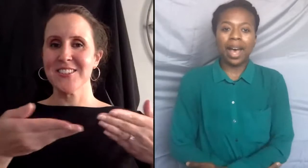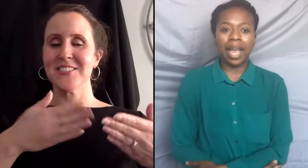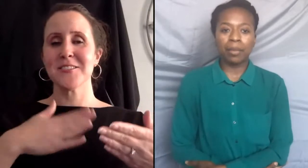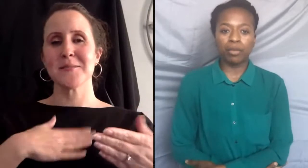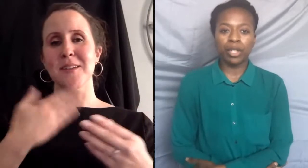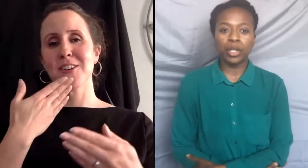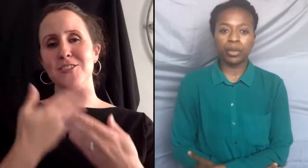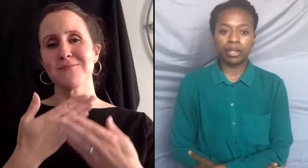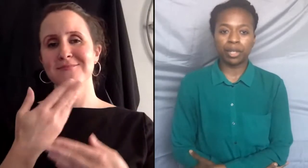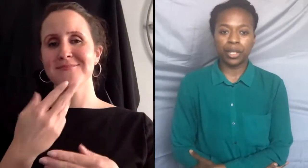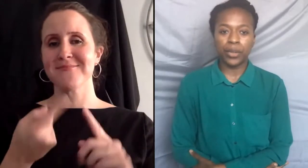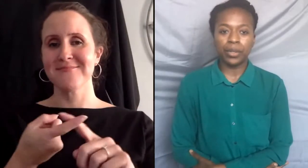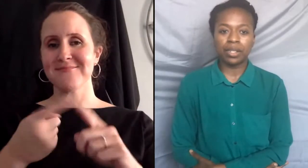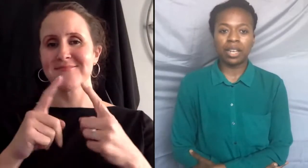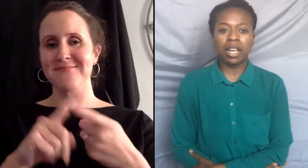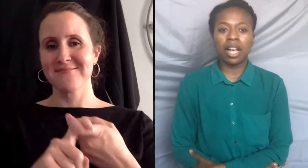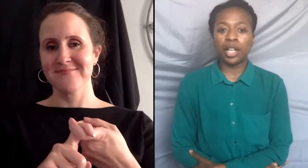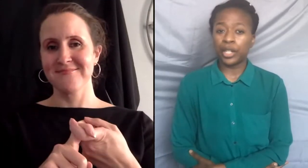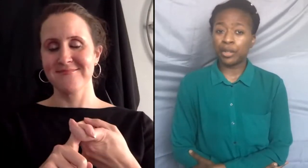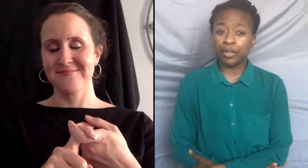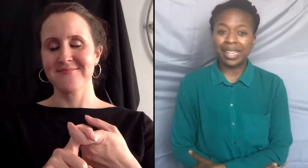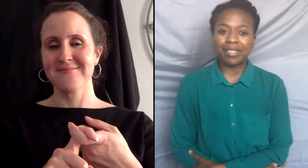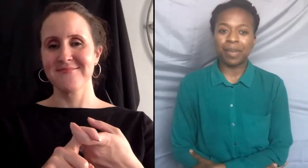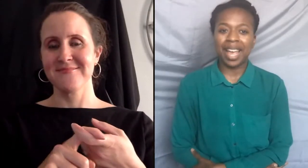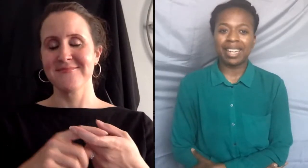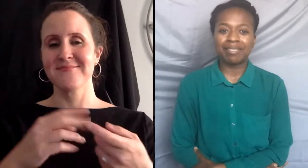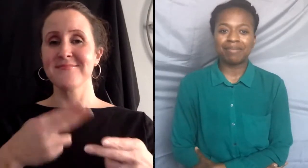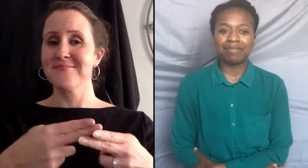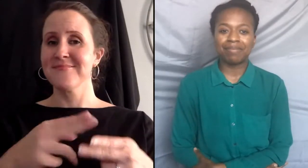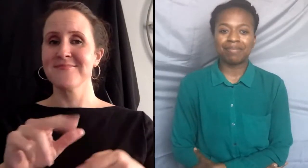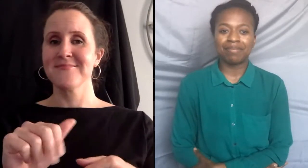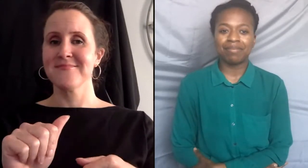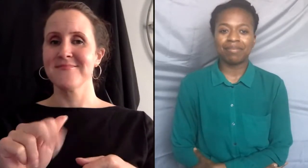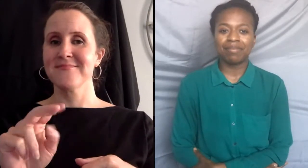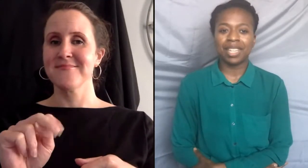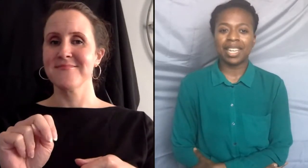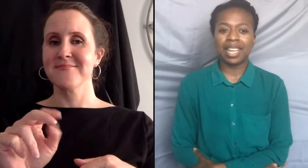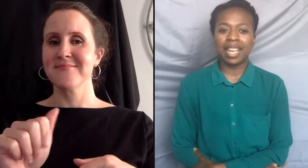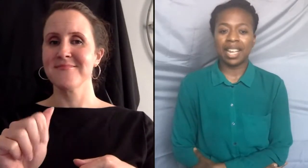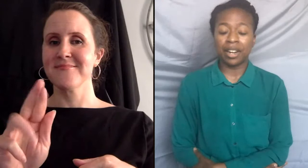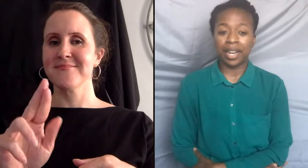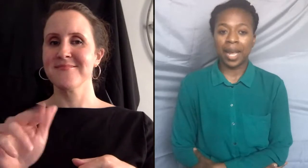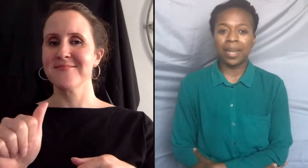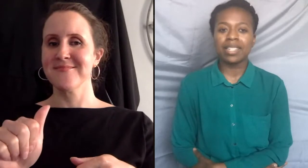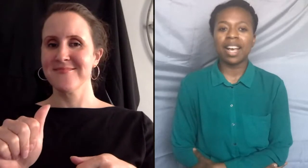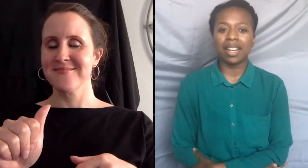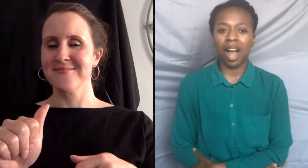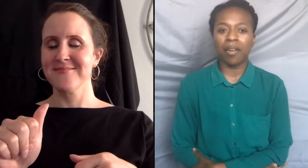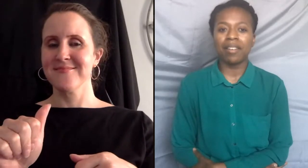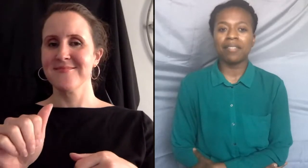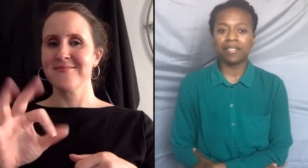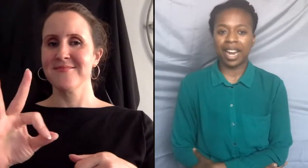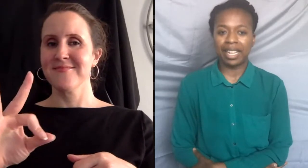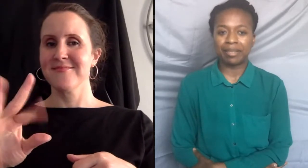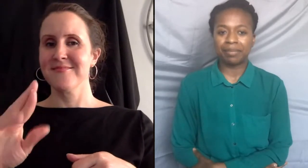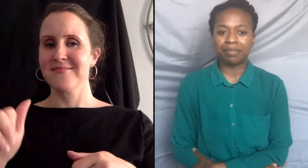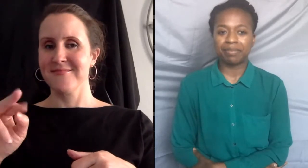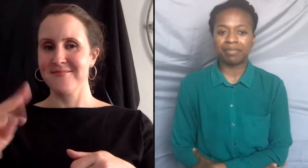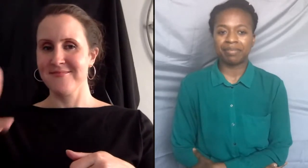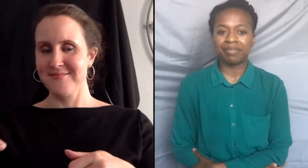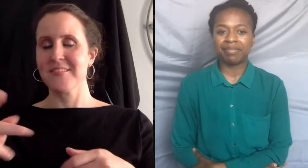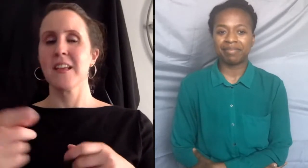Now, I am thrilled to introduce a good friend of mine, and her name is Anara Frank.